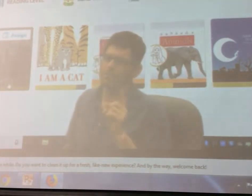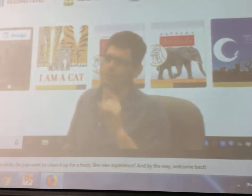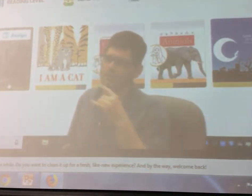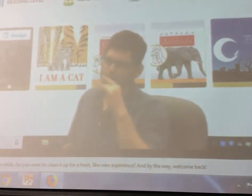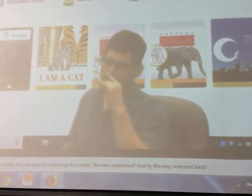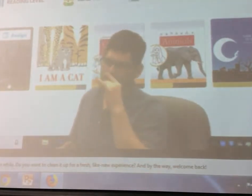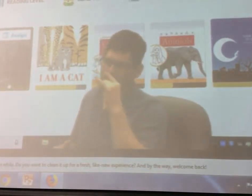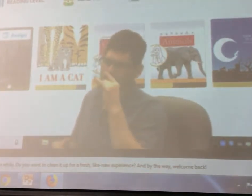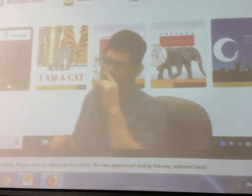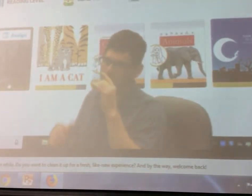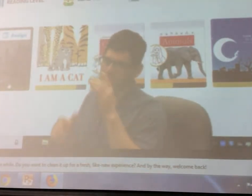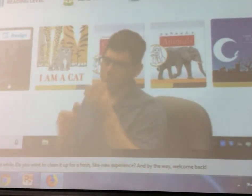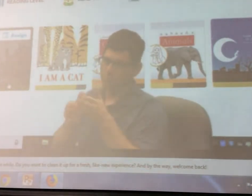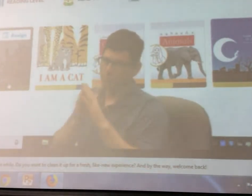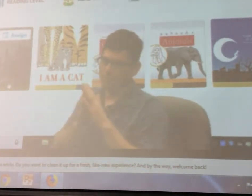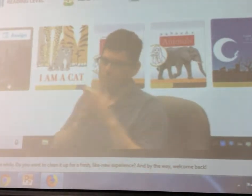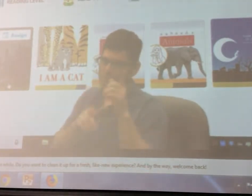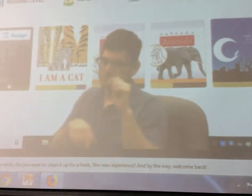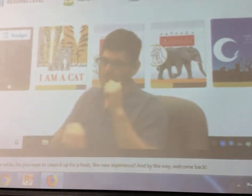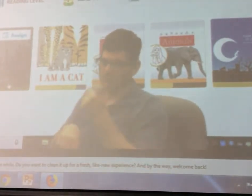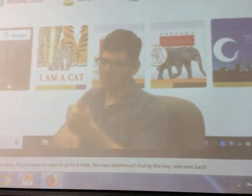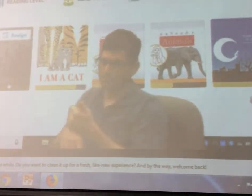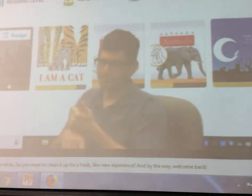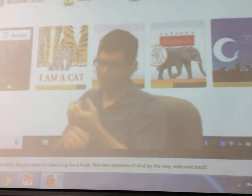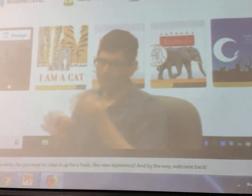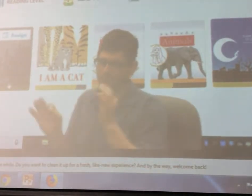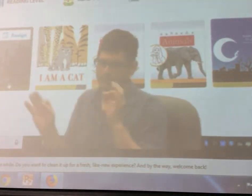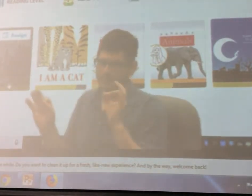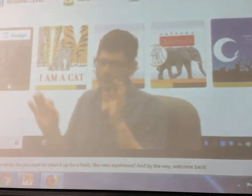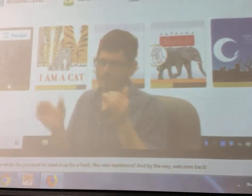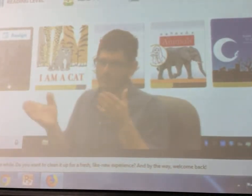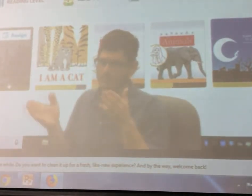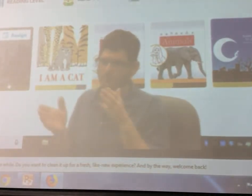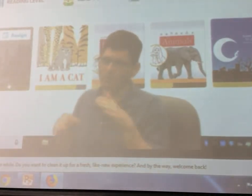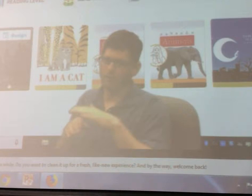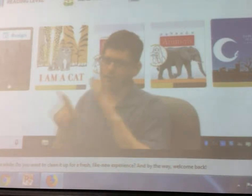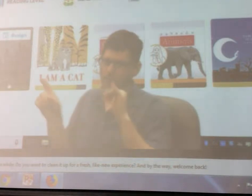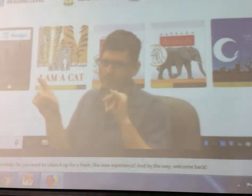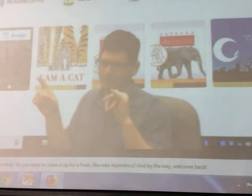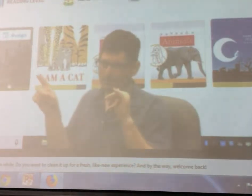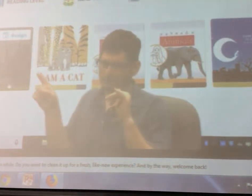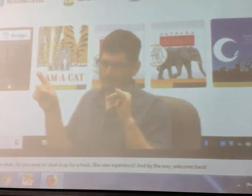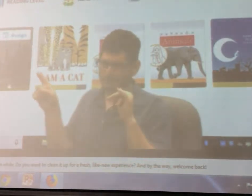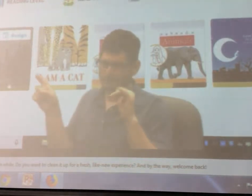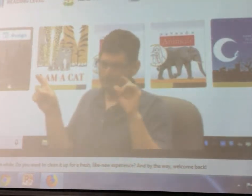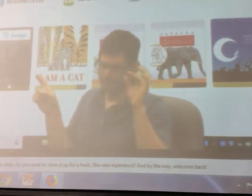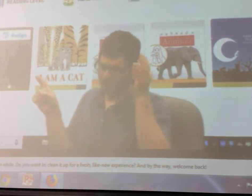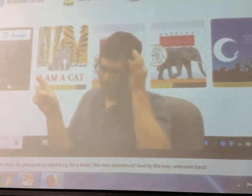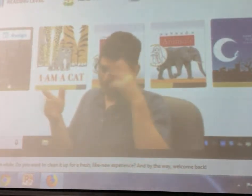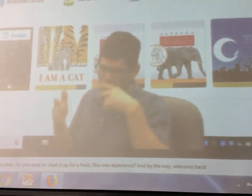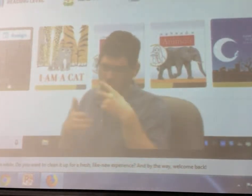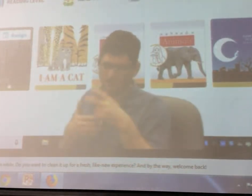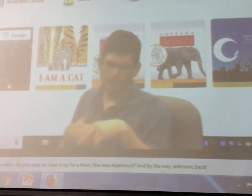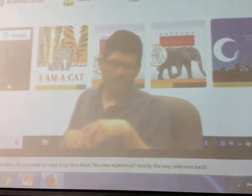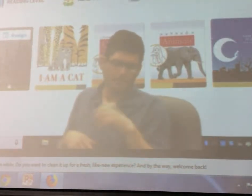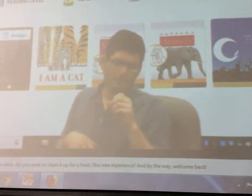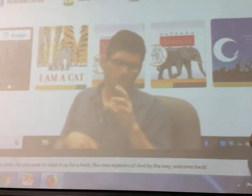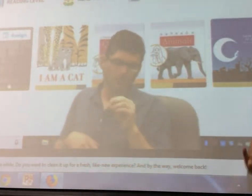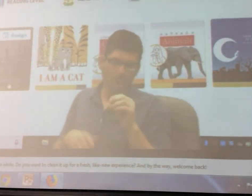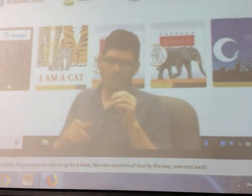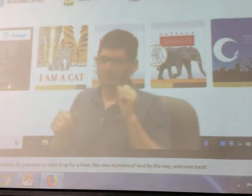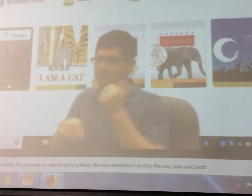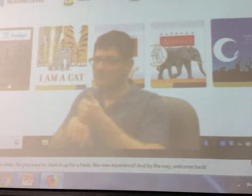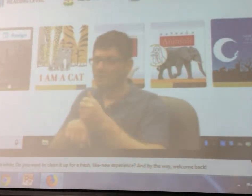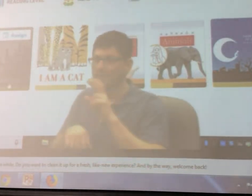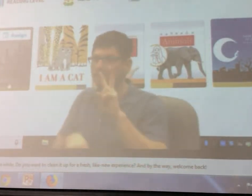And that's been around for a few years now. And so you can request a free video phone within your home if you have a child who is deaf